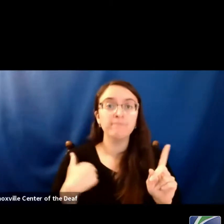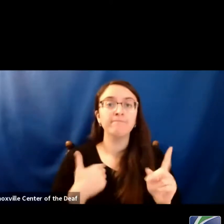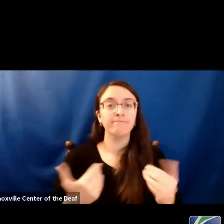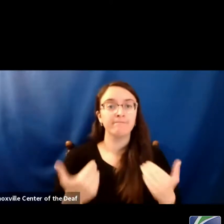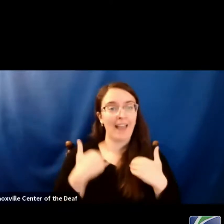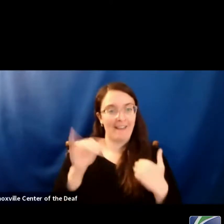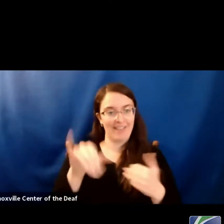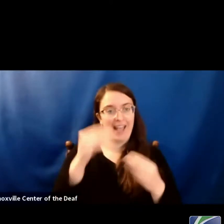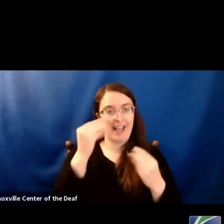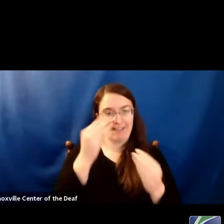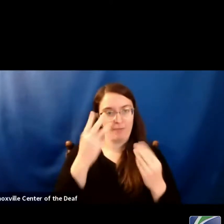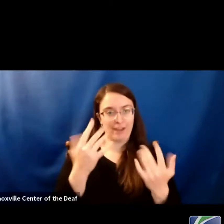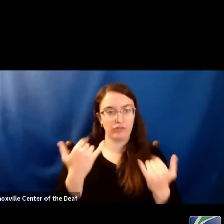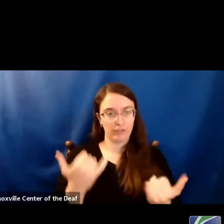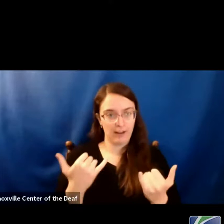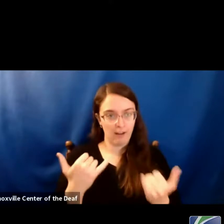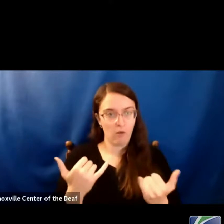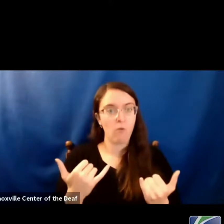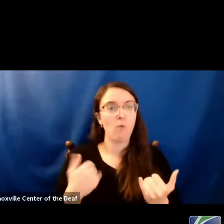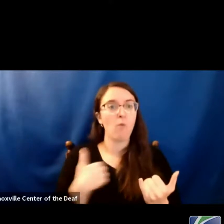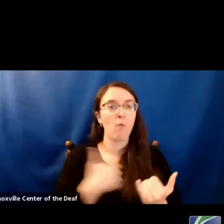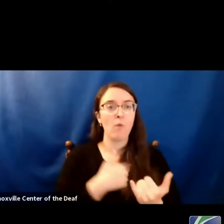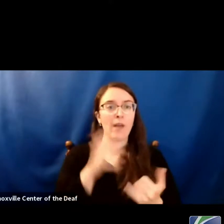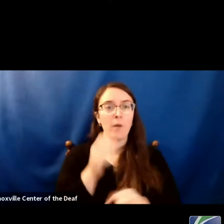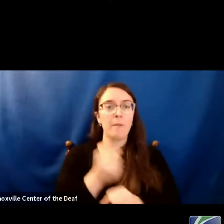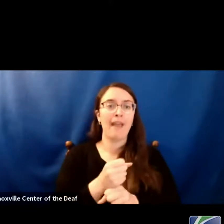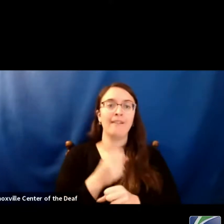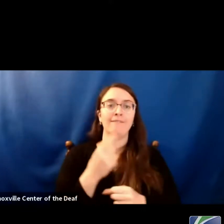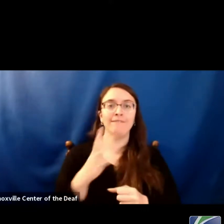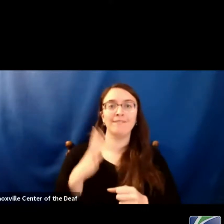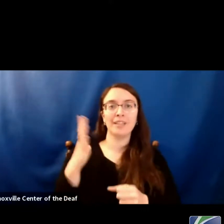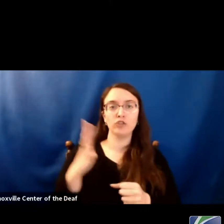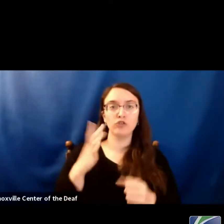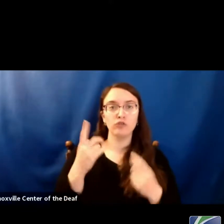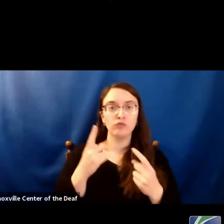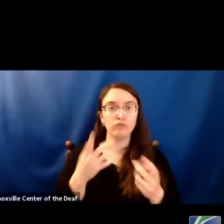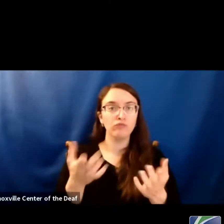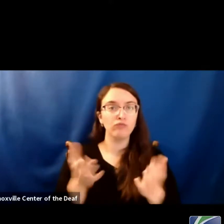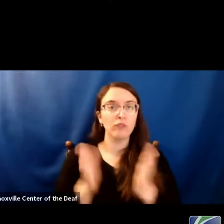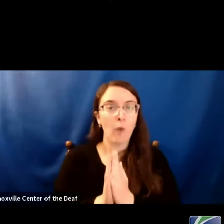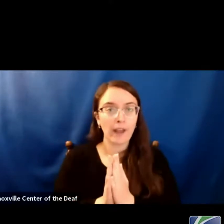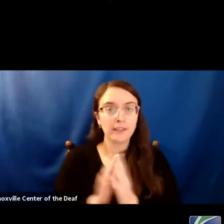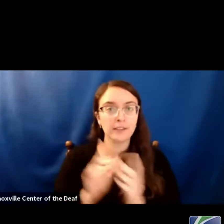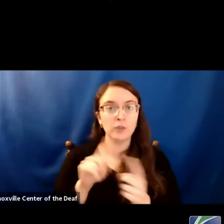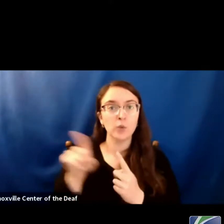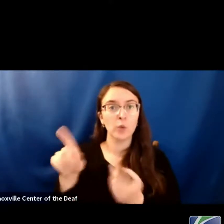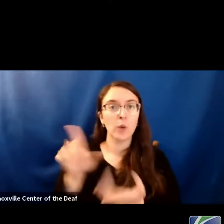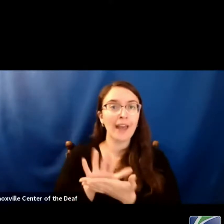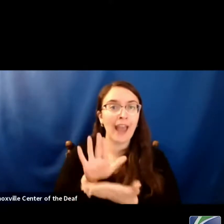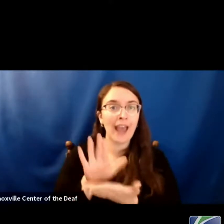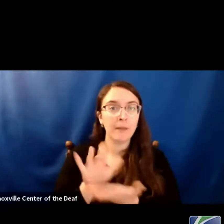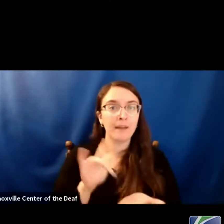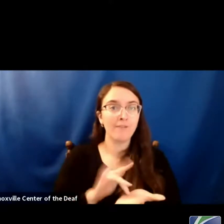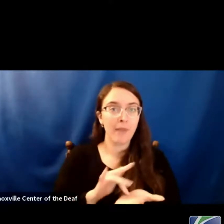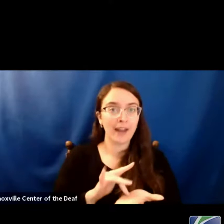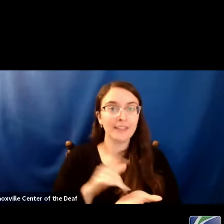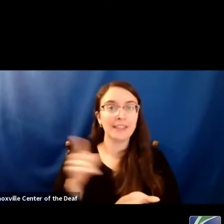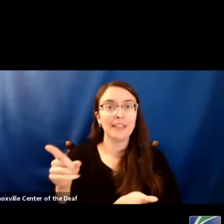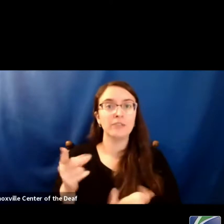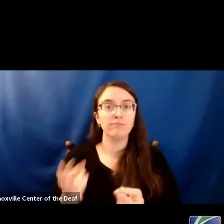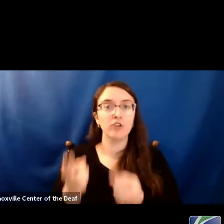so we'll make an official request to the Academy of Medicine to nominate a